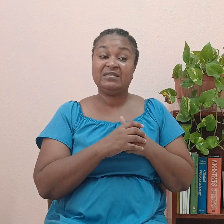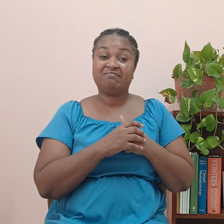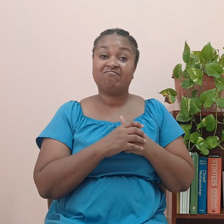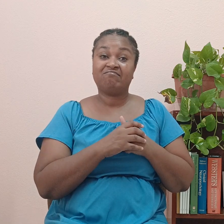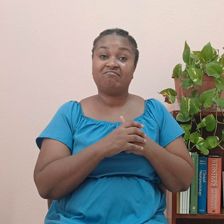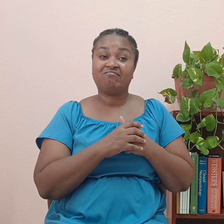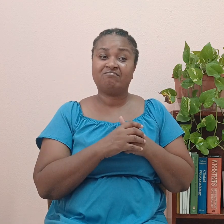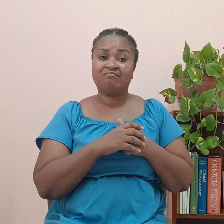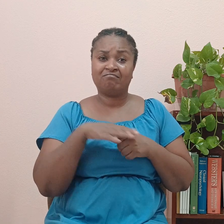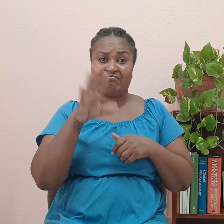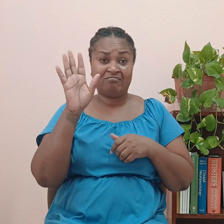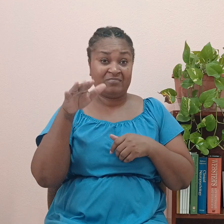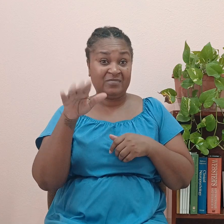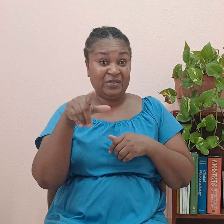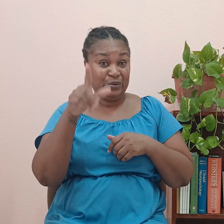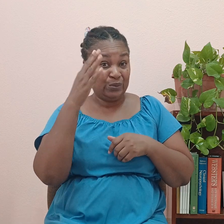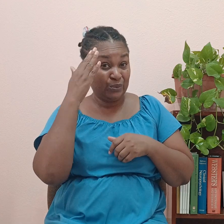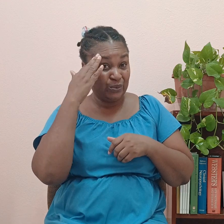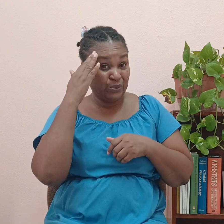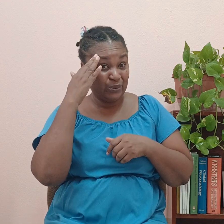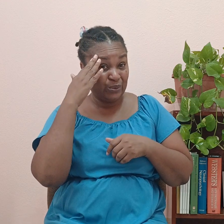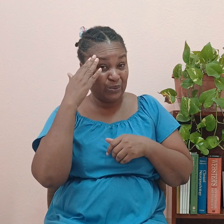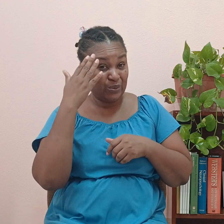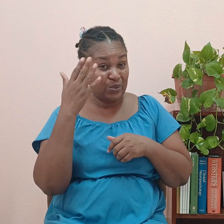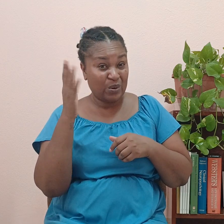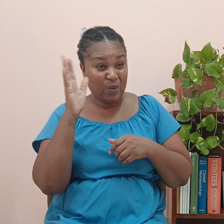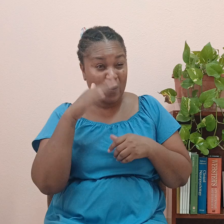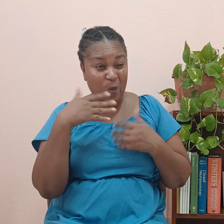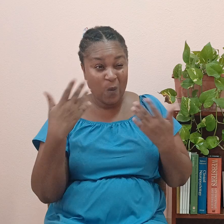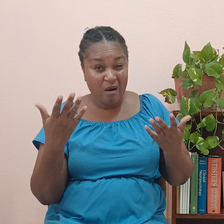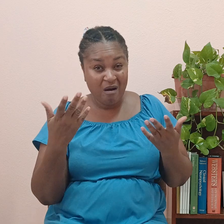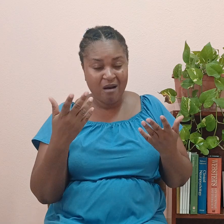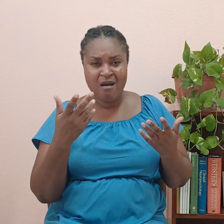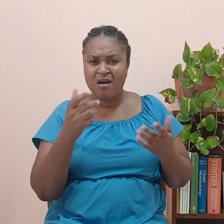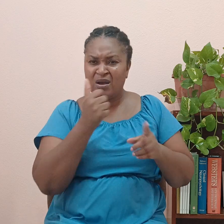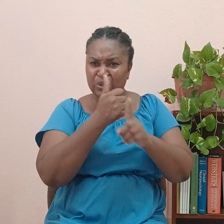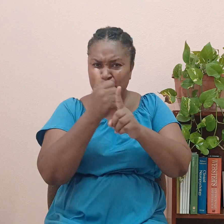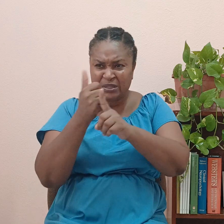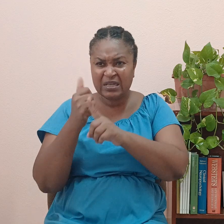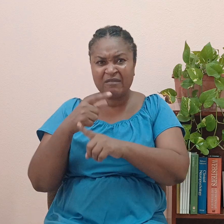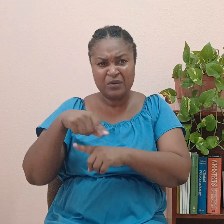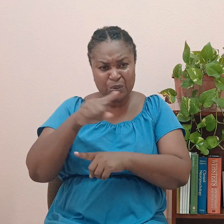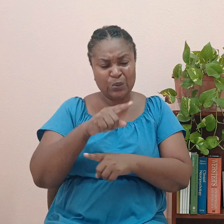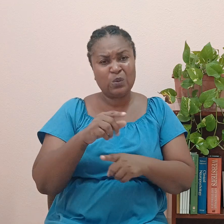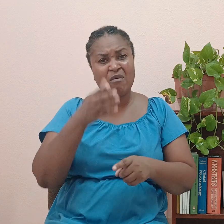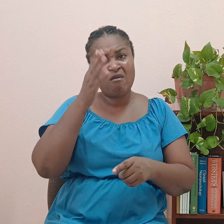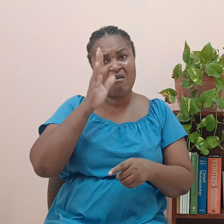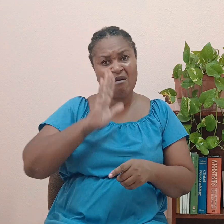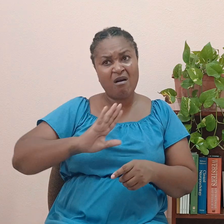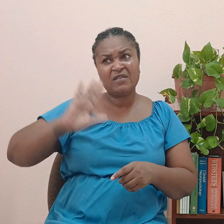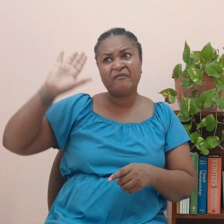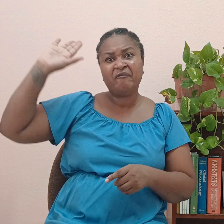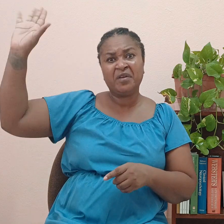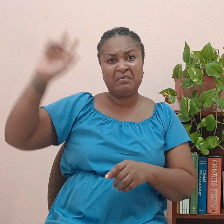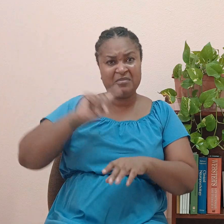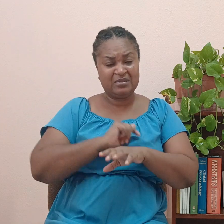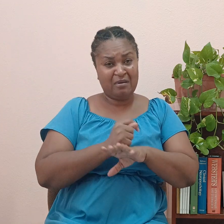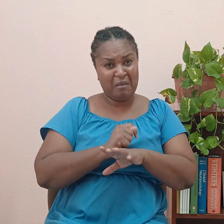Don't you know that you yourselves are God's temple and that God's Spirit dwells in